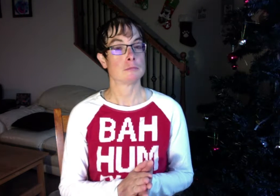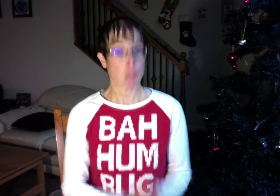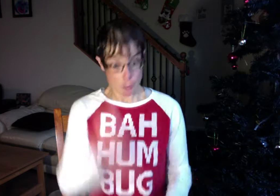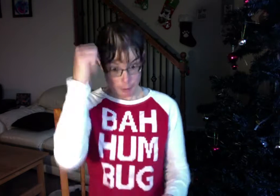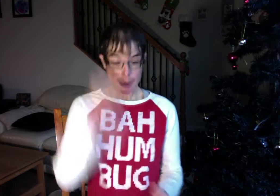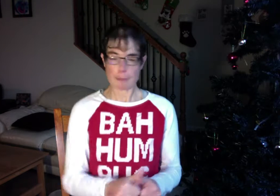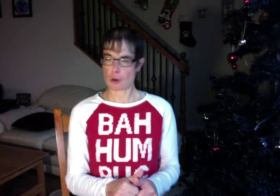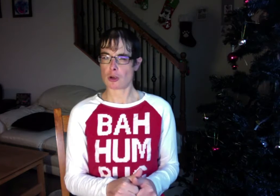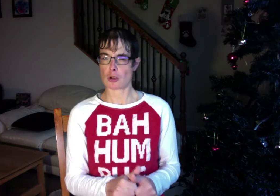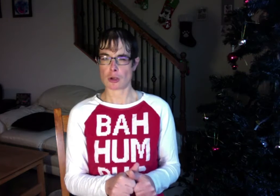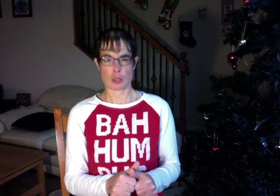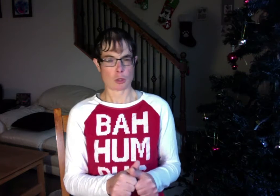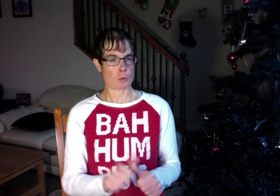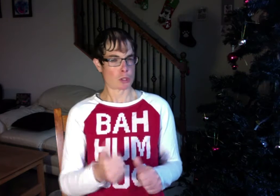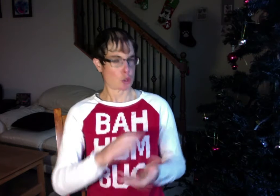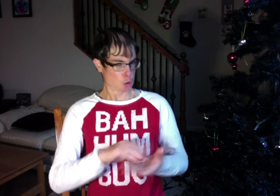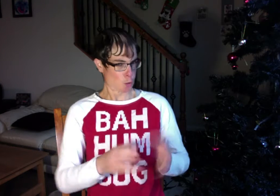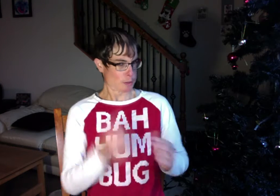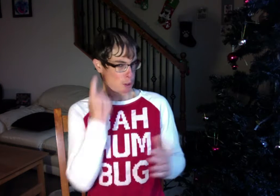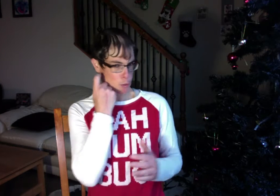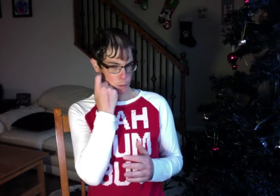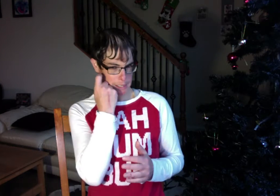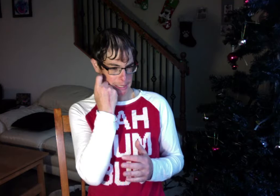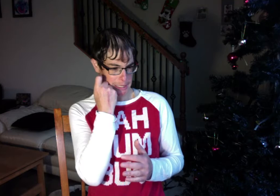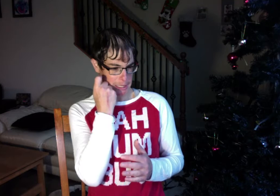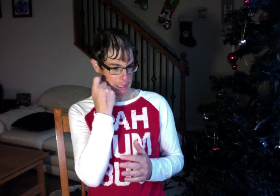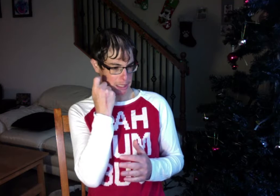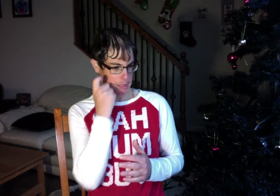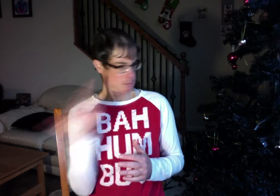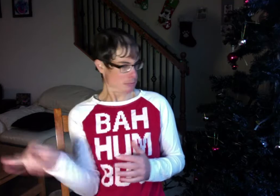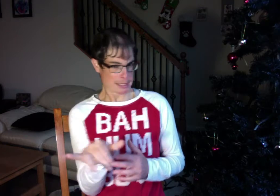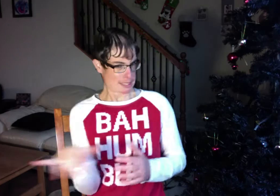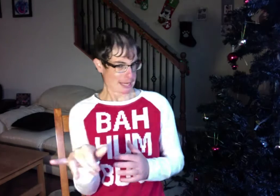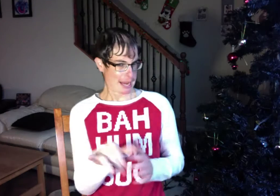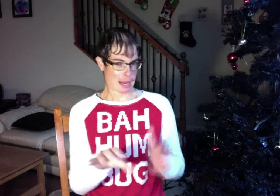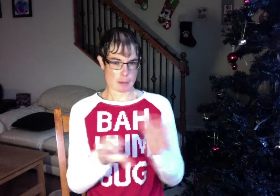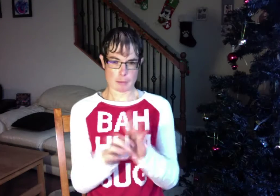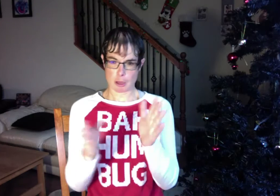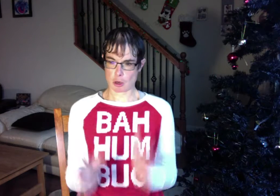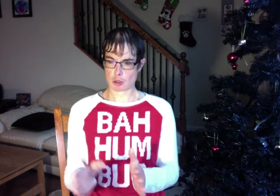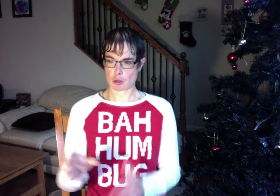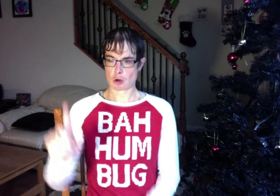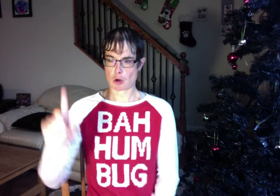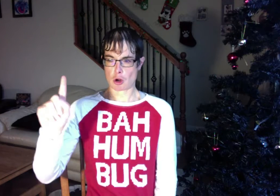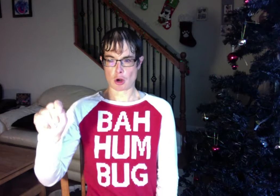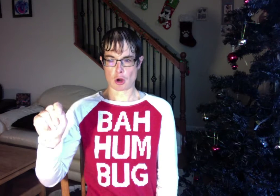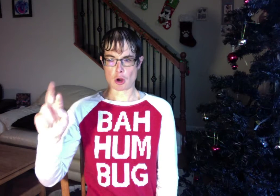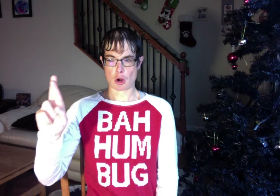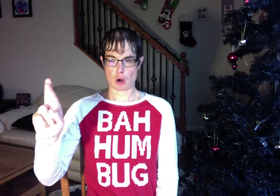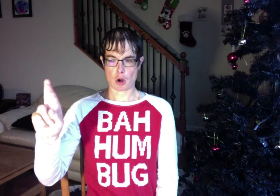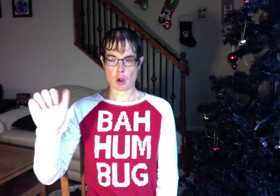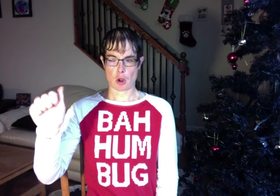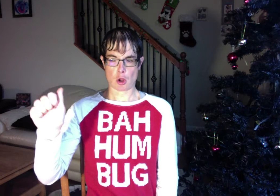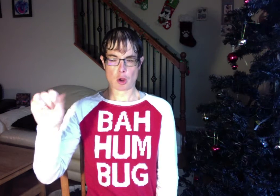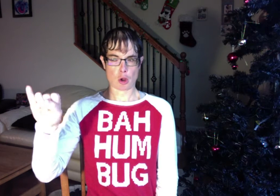recently. It reminded me of another character that we read about recently. Tell me, or actually, Jelly, tell